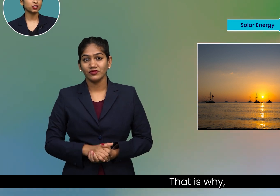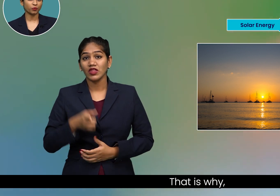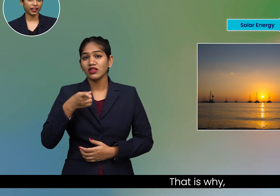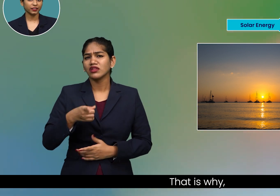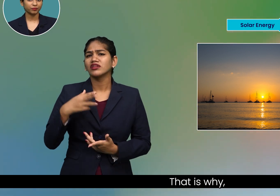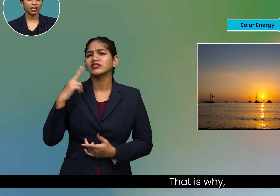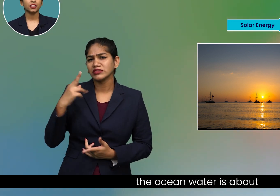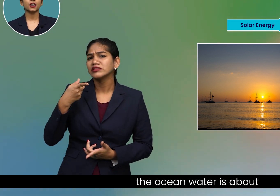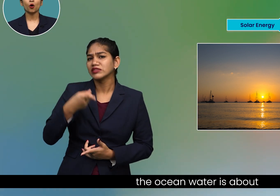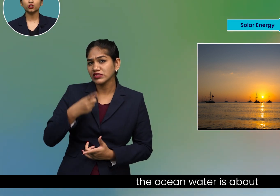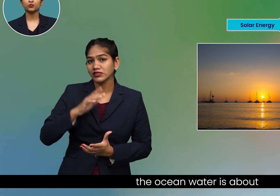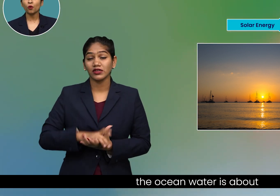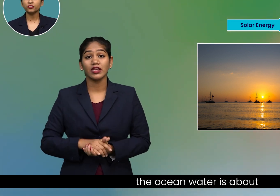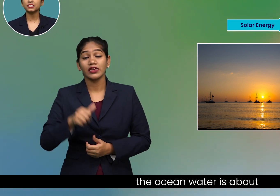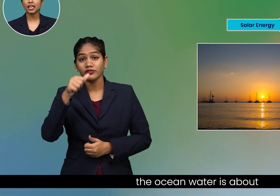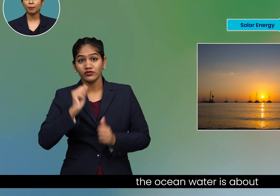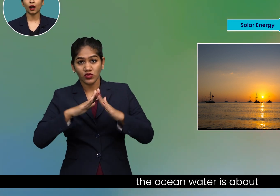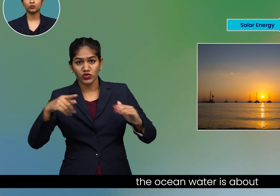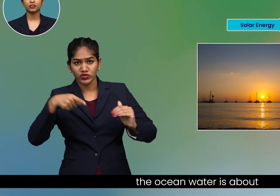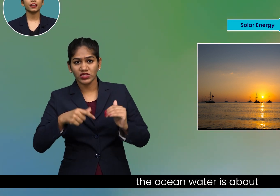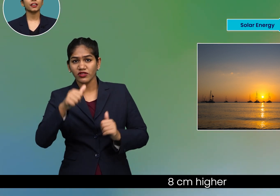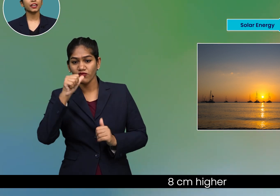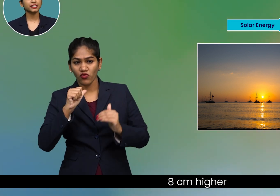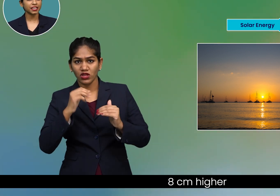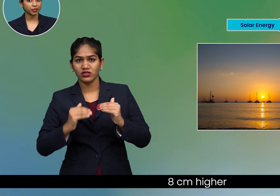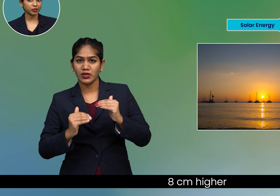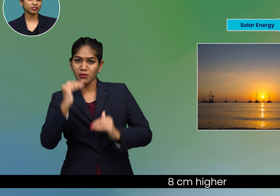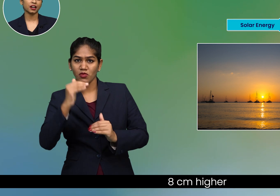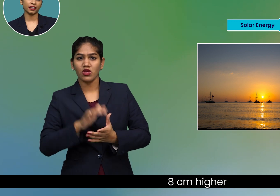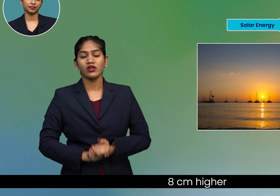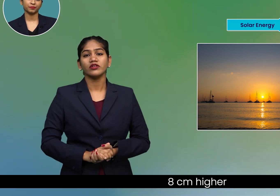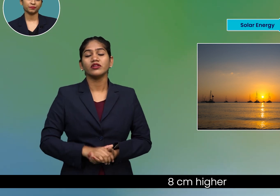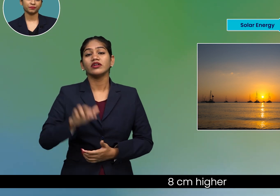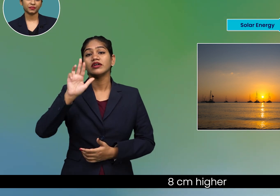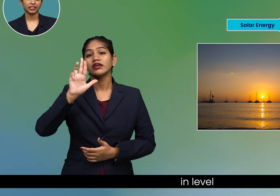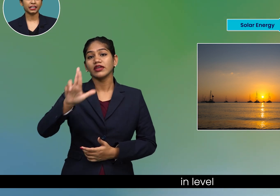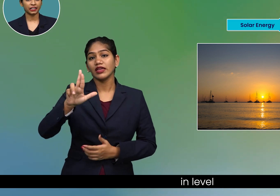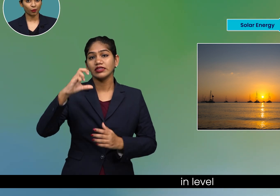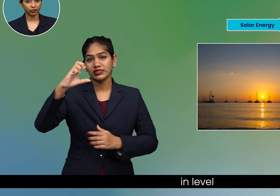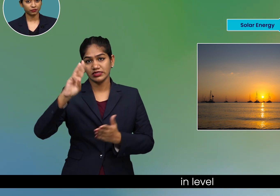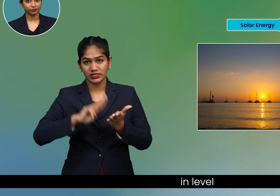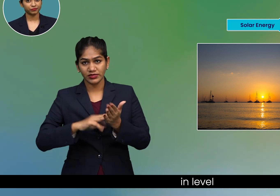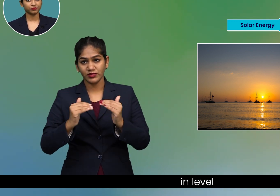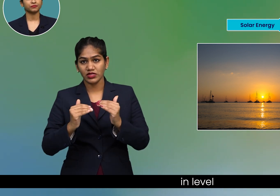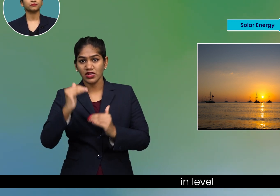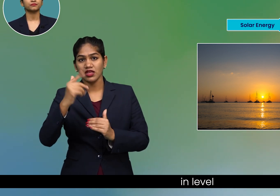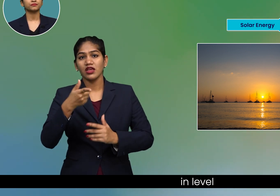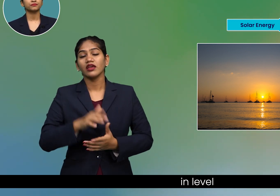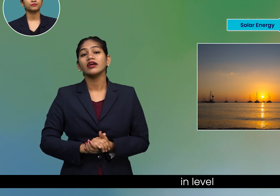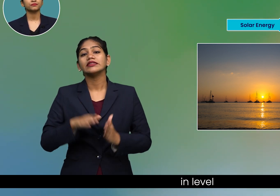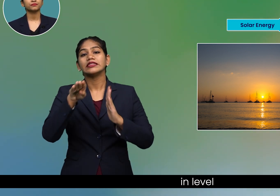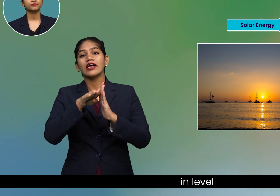That is why the ocean water is about 8 cm higher in level